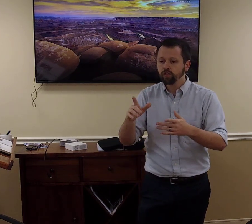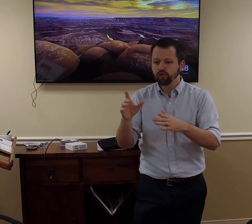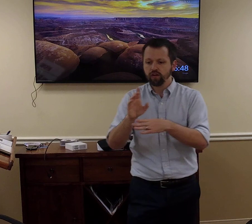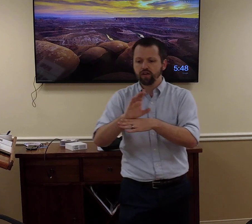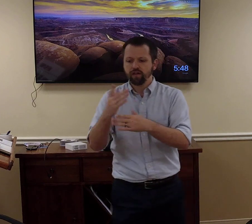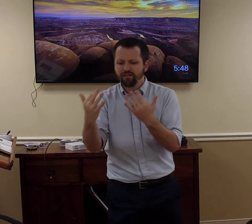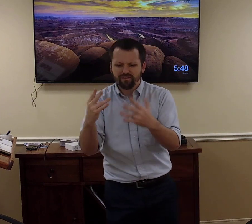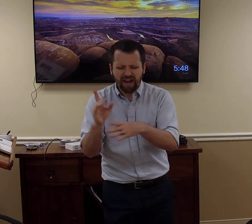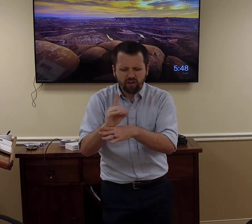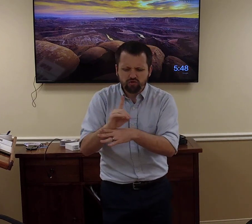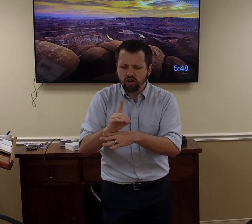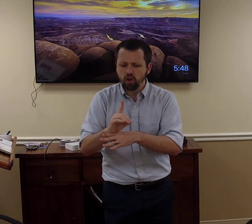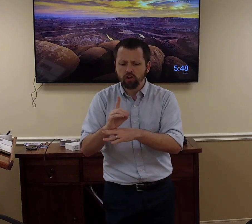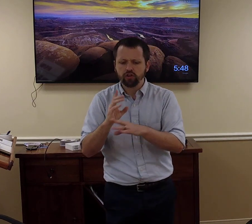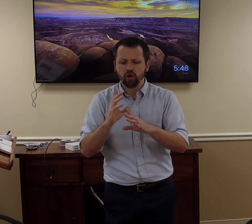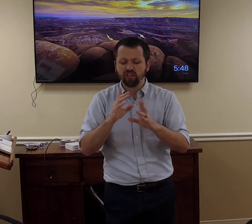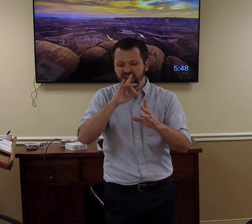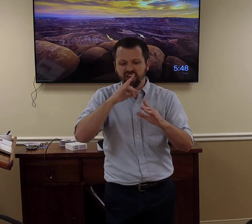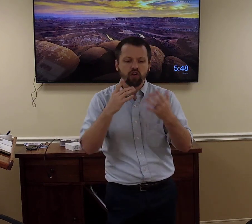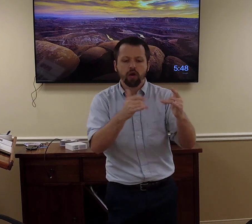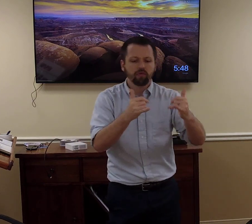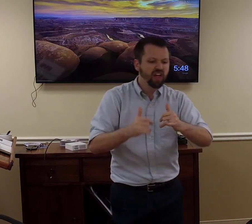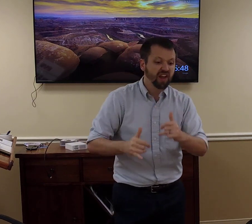a fire drill and all the kids are playing, I say